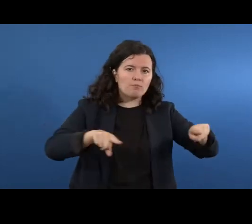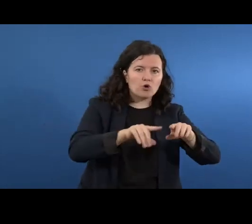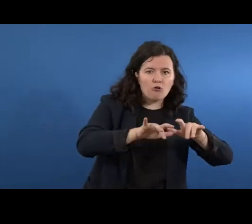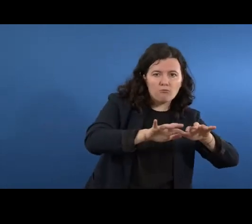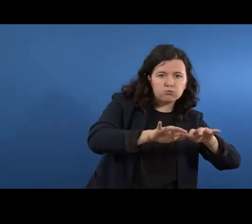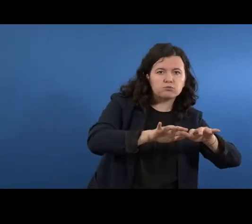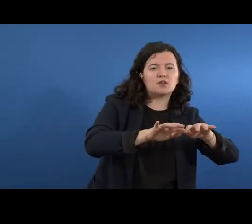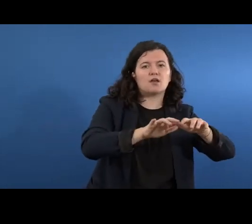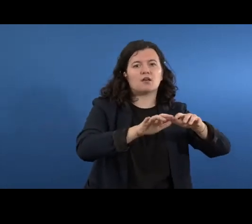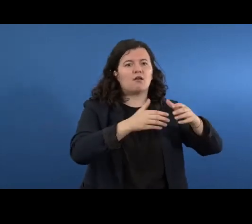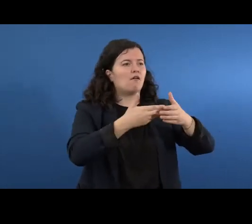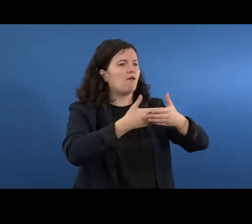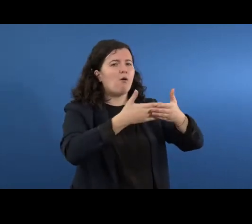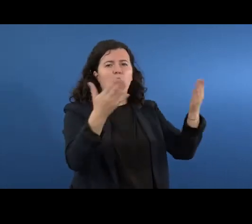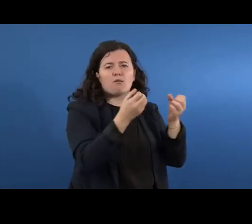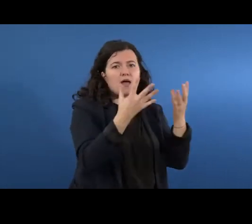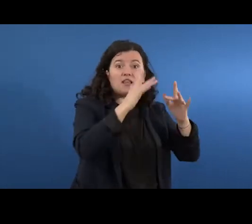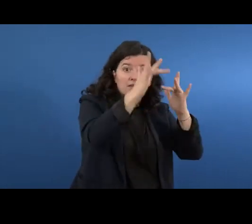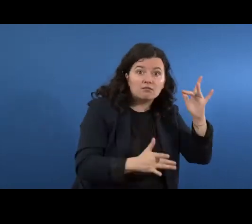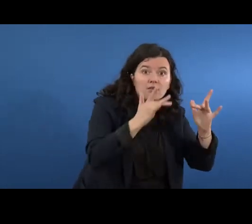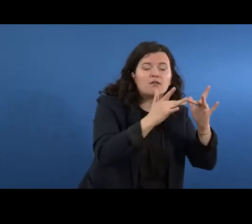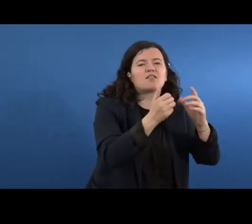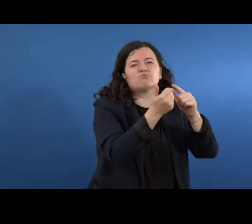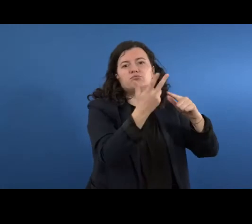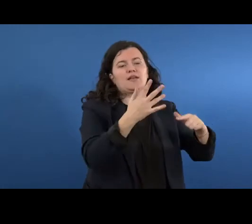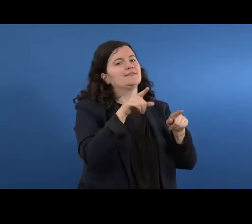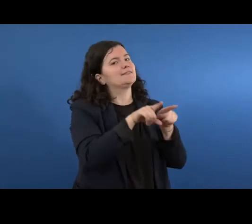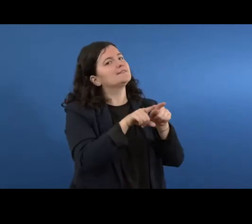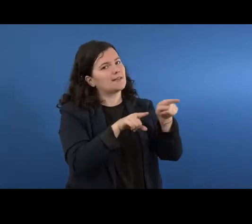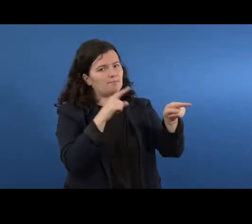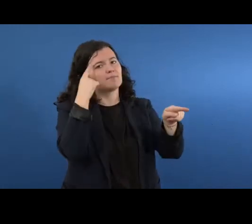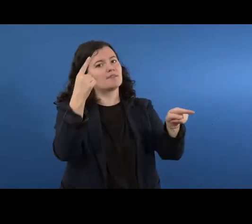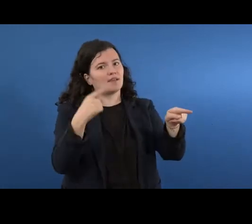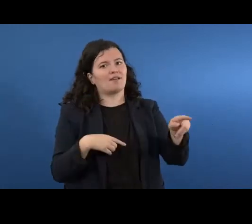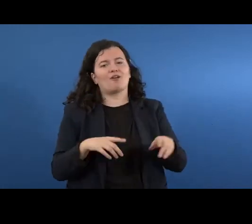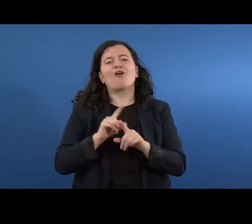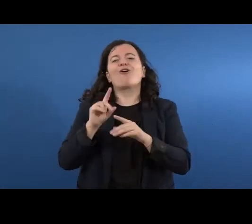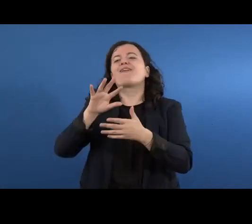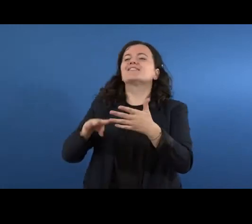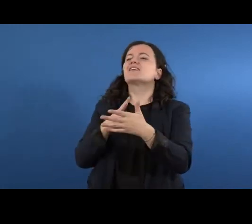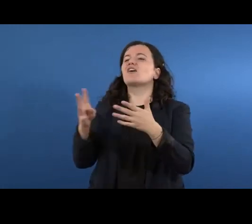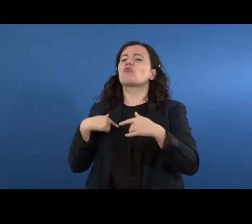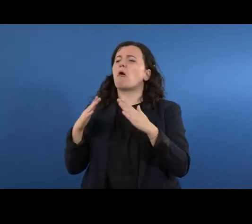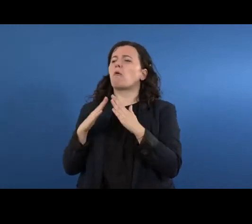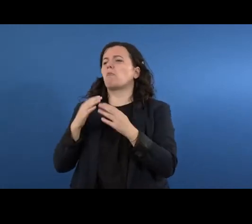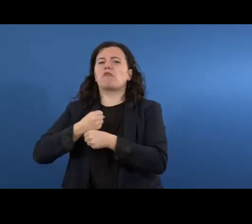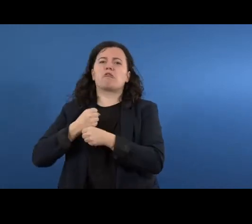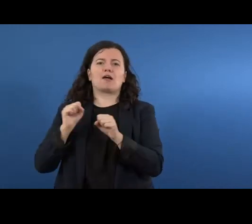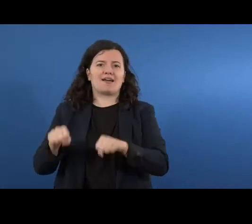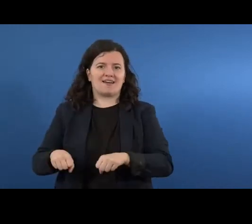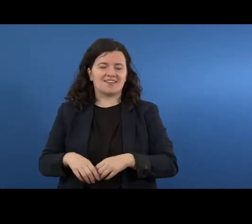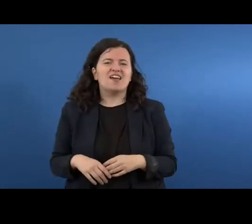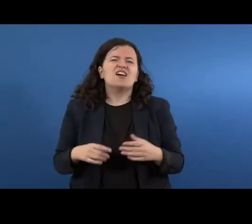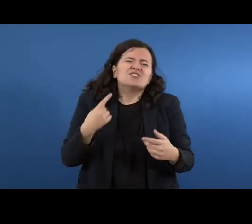that needs to be thought of. So that's one thing I think that is critical to make sure that hybrid working